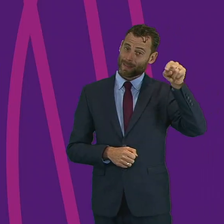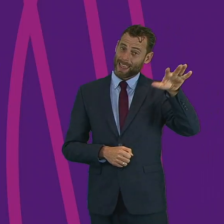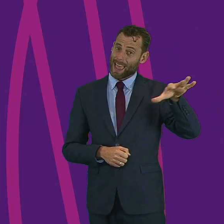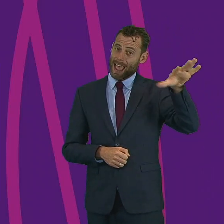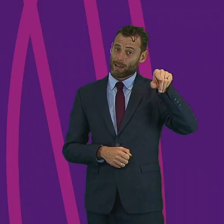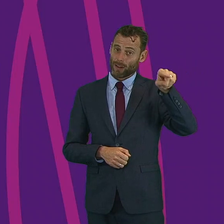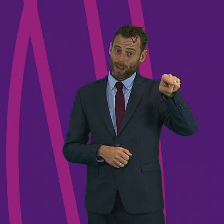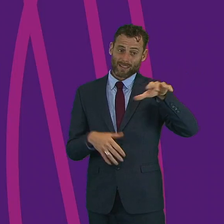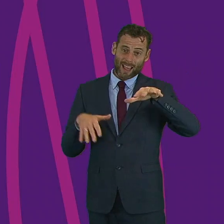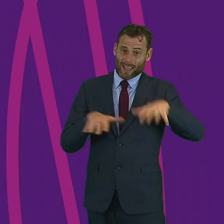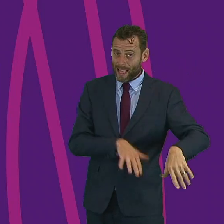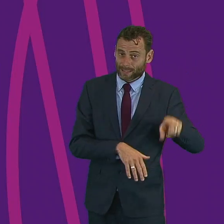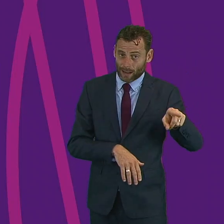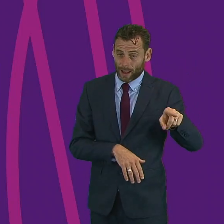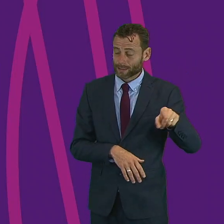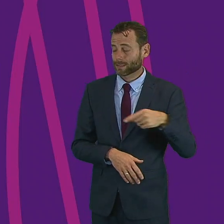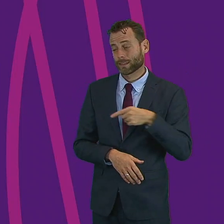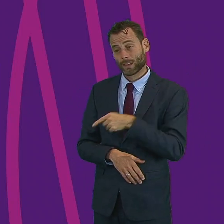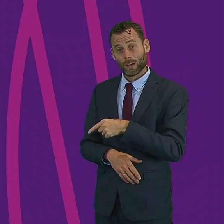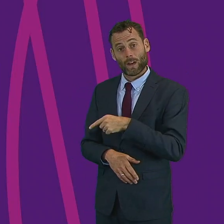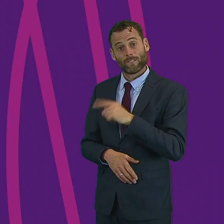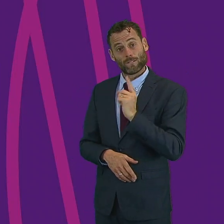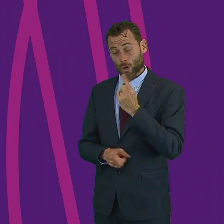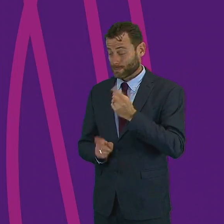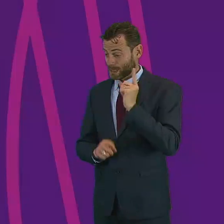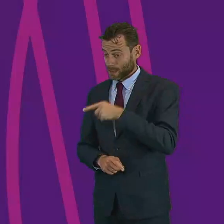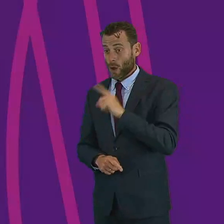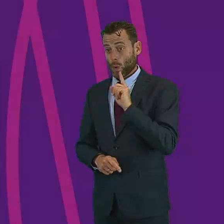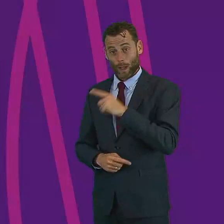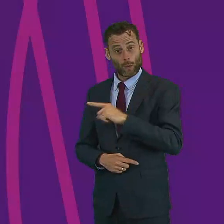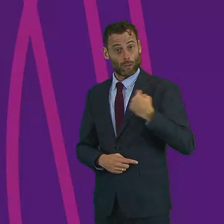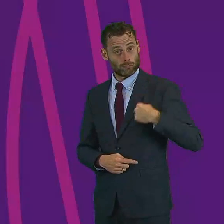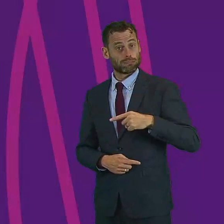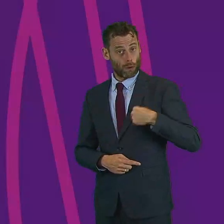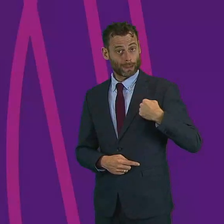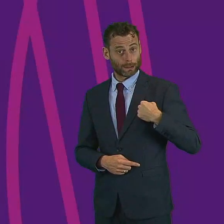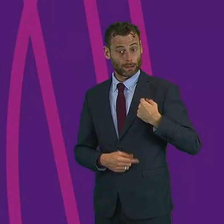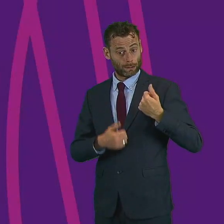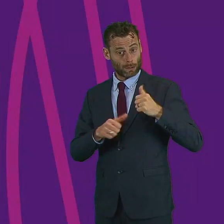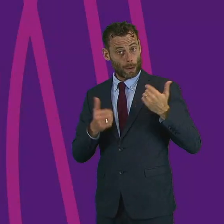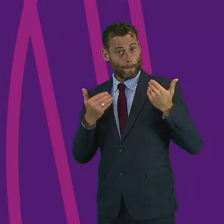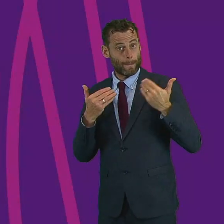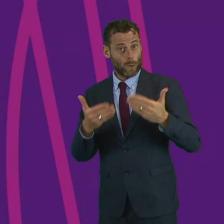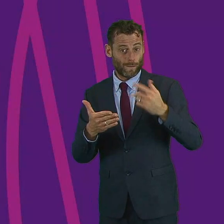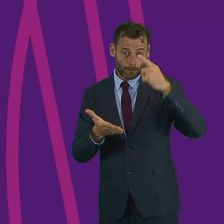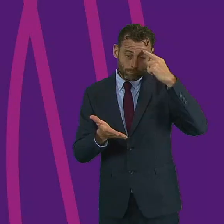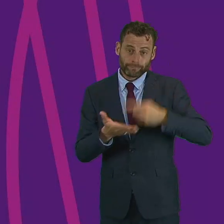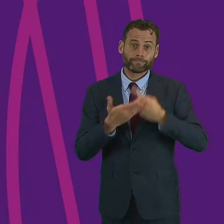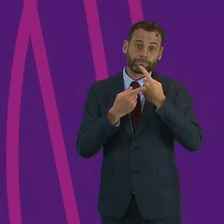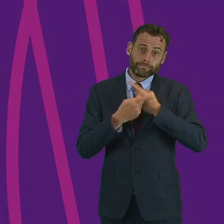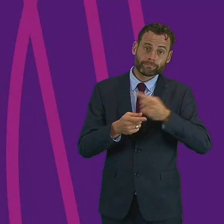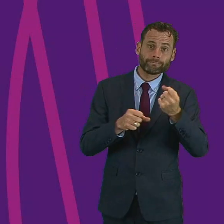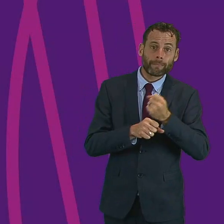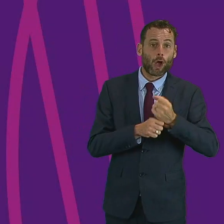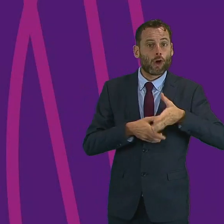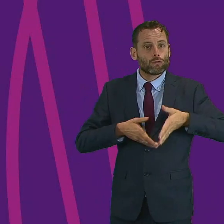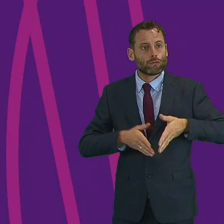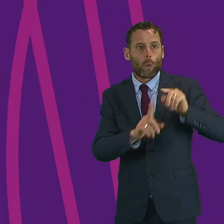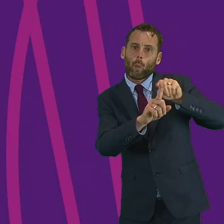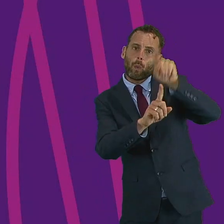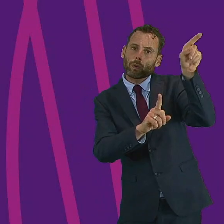my views on this makes it, I think, even more likely that Scotland will become an independent country, but egregiously breaches international law, I think